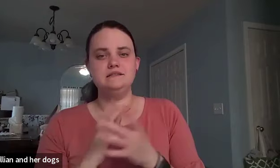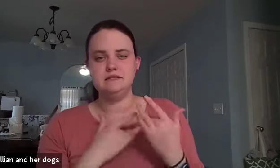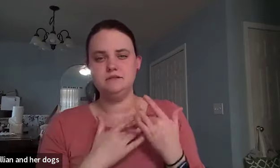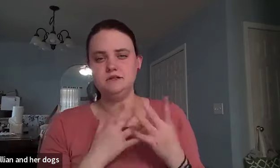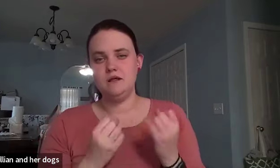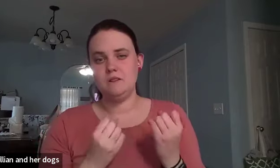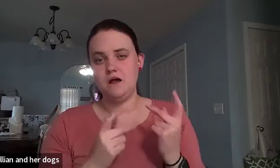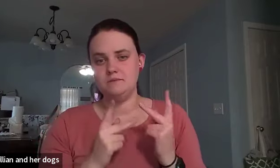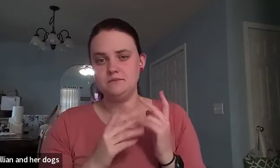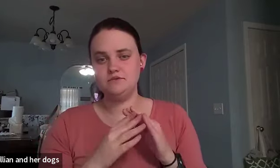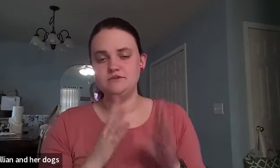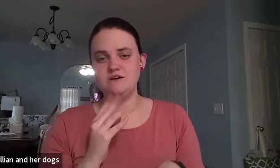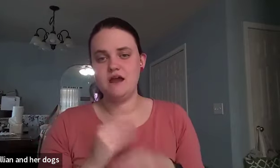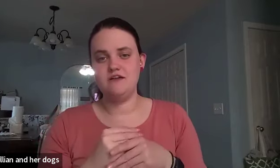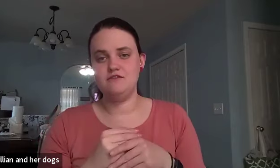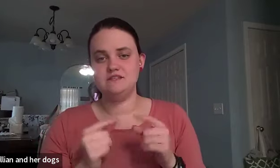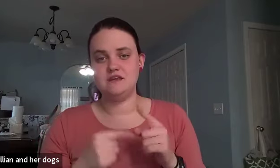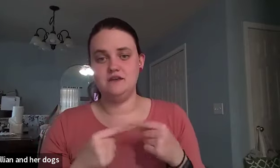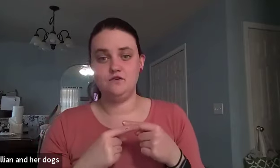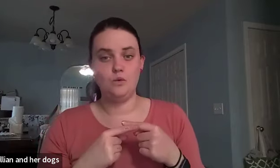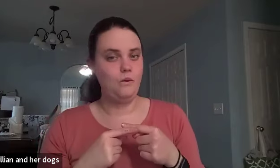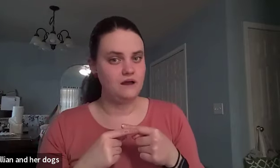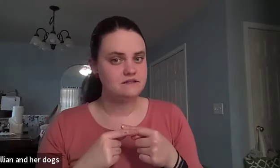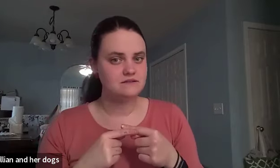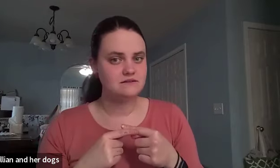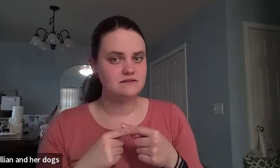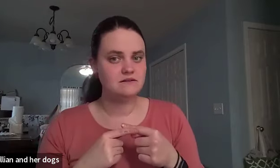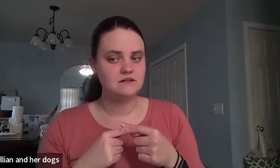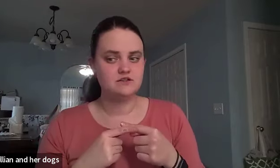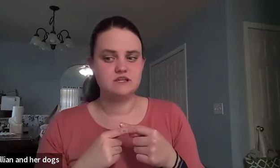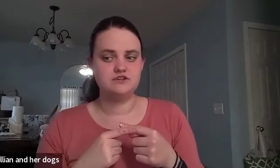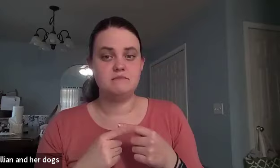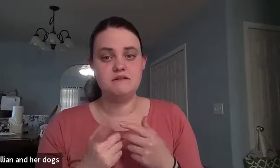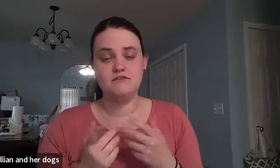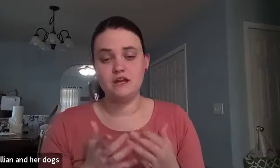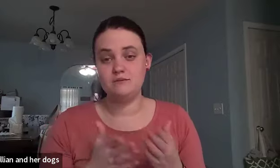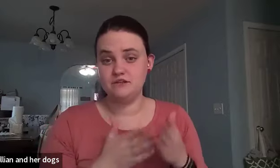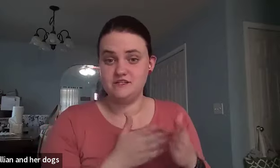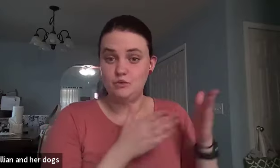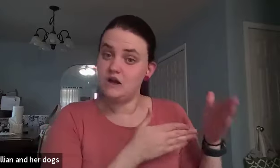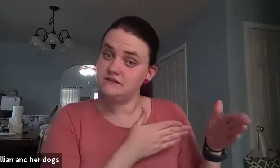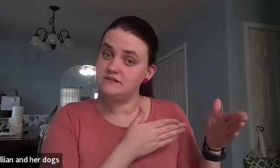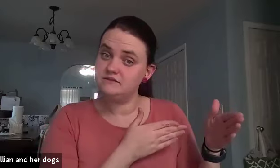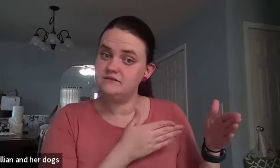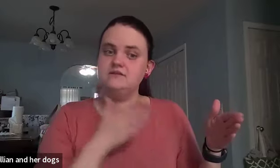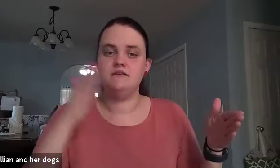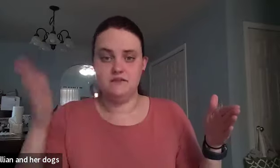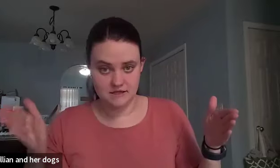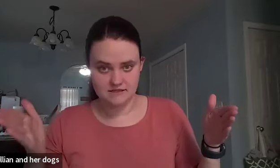And typically what a lot of people will do is they'll add the sign for what. So it's like you're saying, my favorite animal is what?